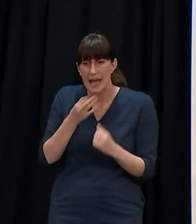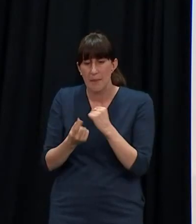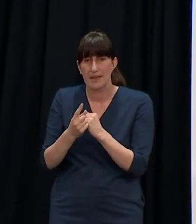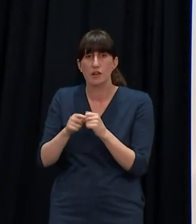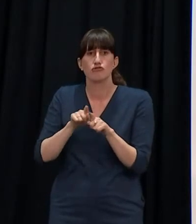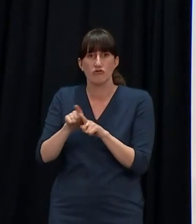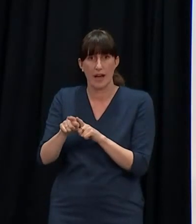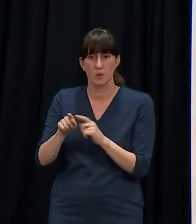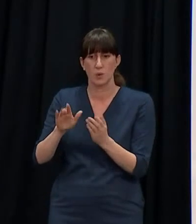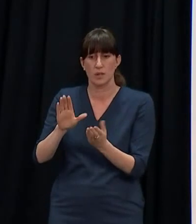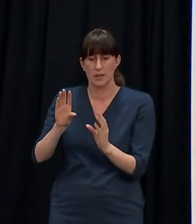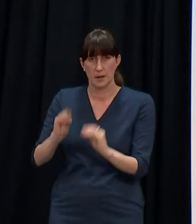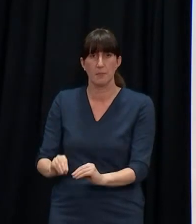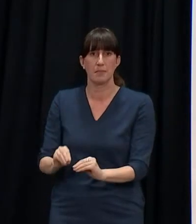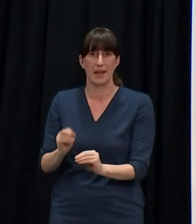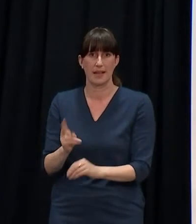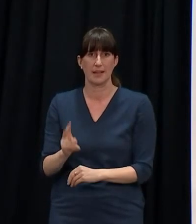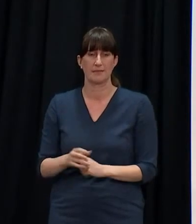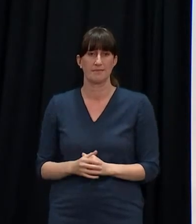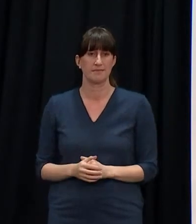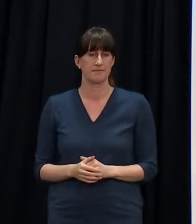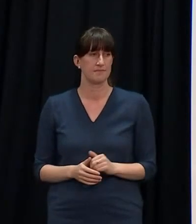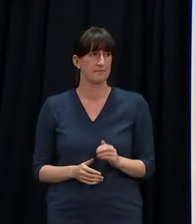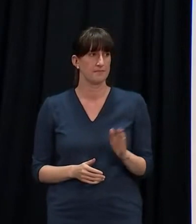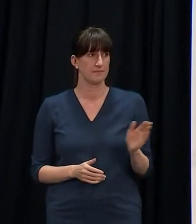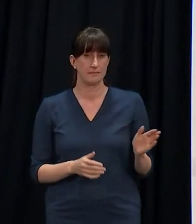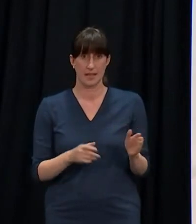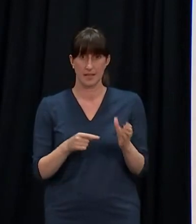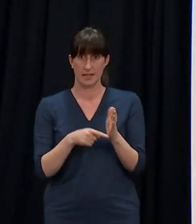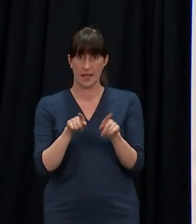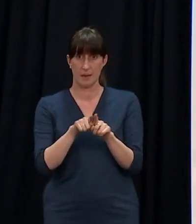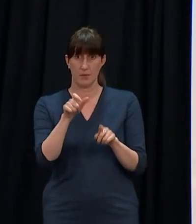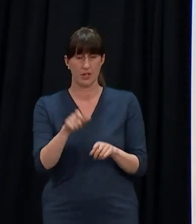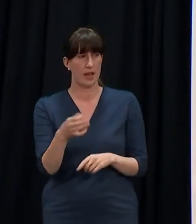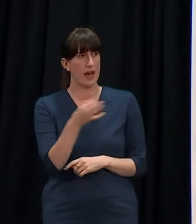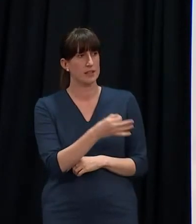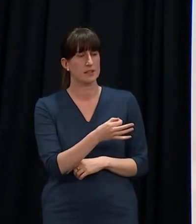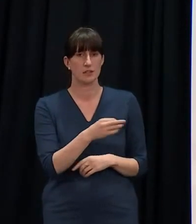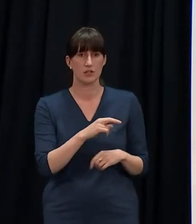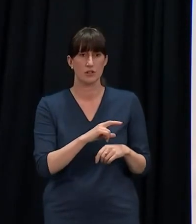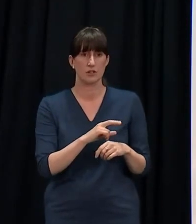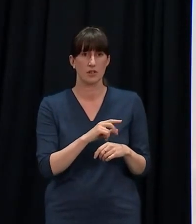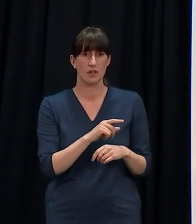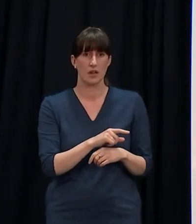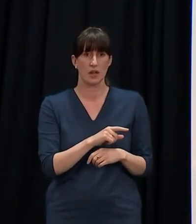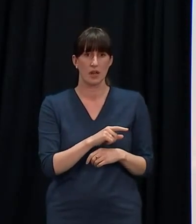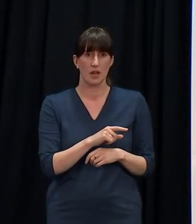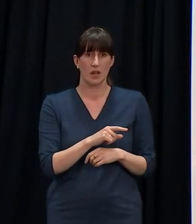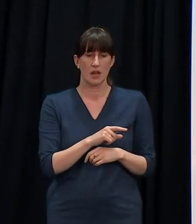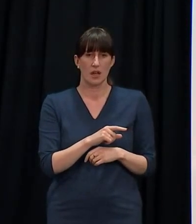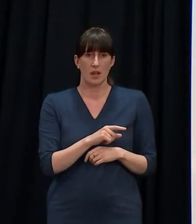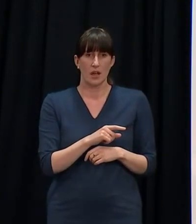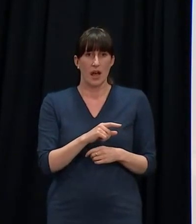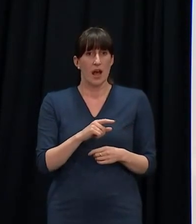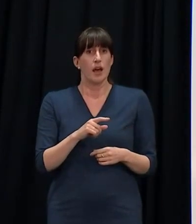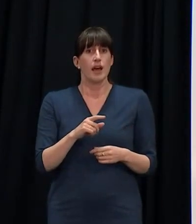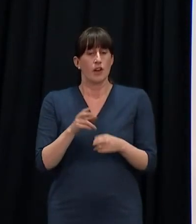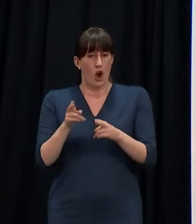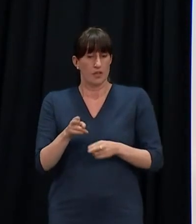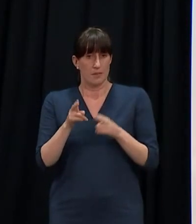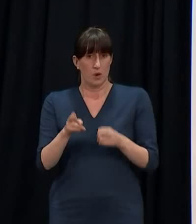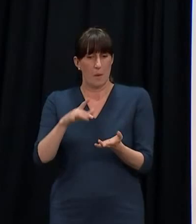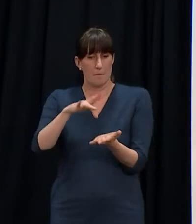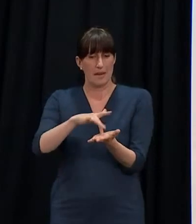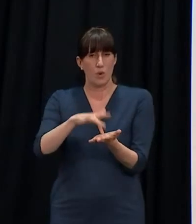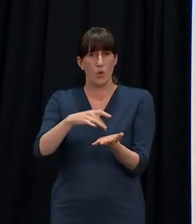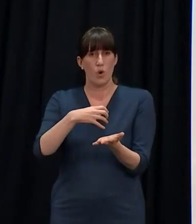that. Dr. Bloomfield, the Health Ministry's own timeline shows that even with the patient, even when the patient at Middlemore returned a